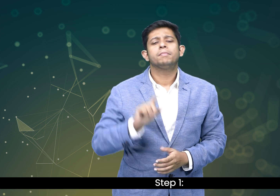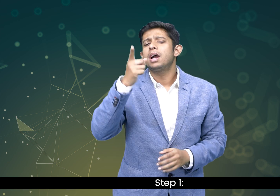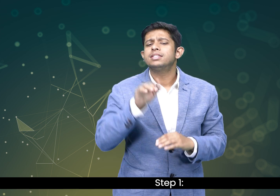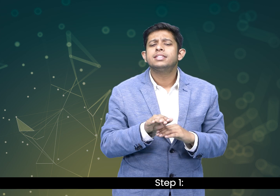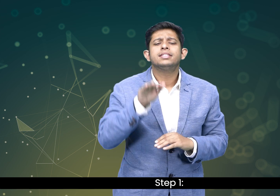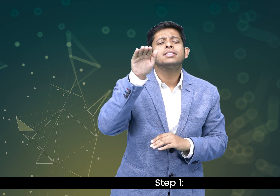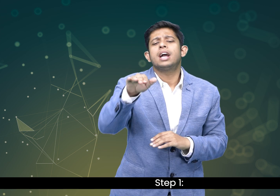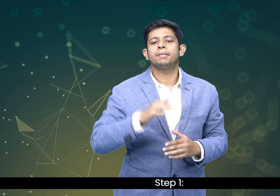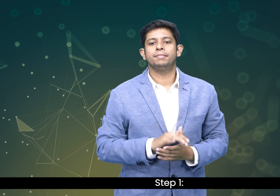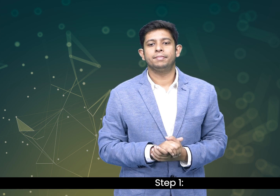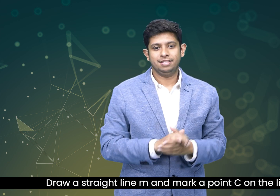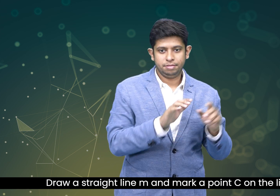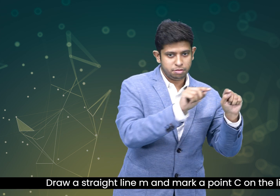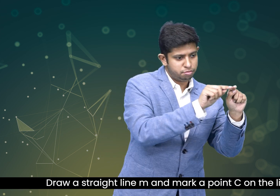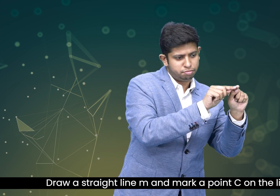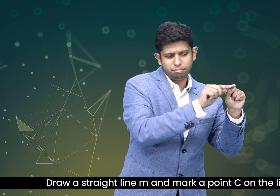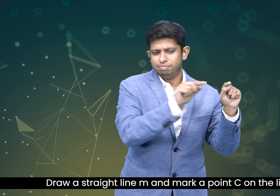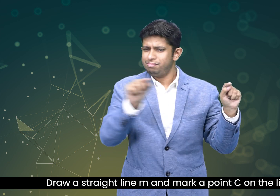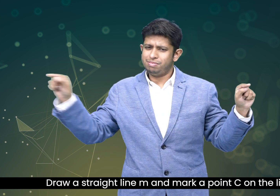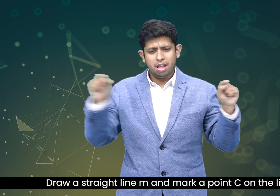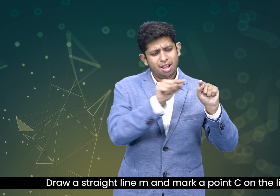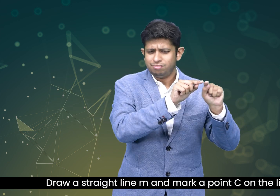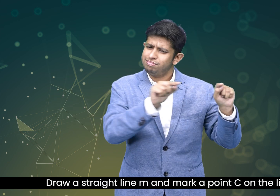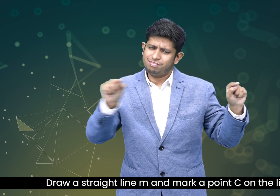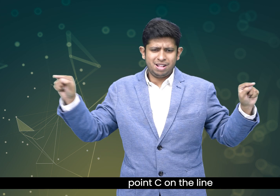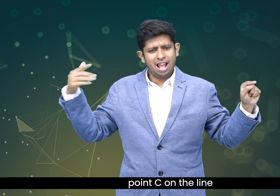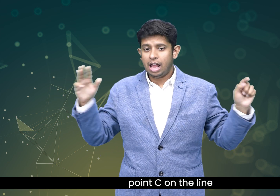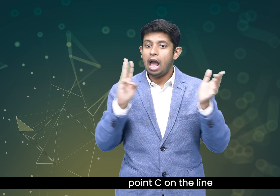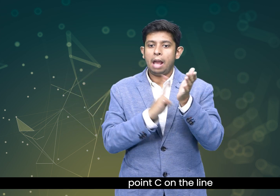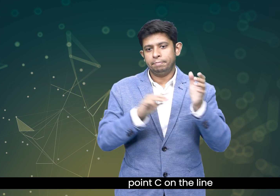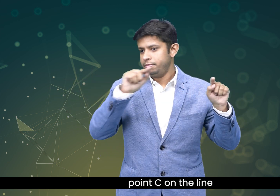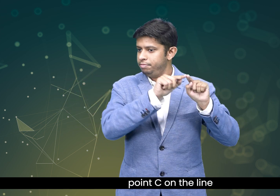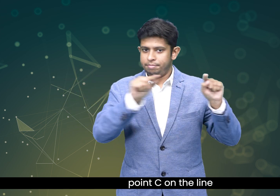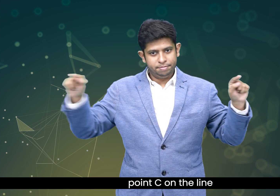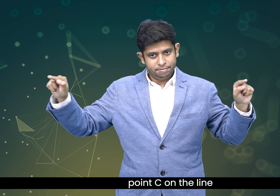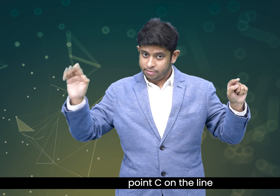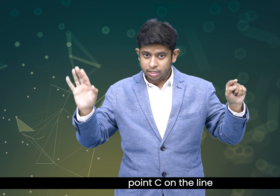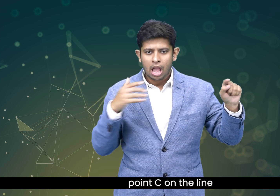Step 1. Draw a straight line M and mark a point C on the line.